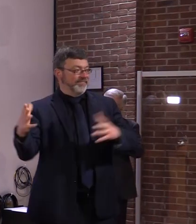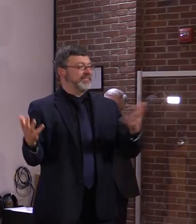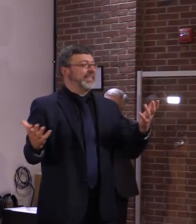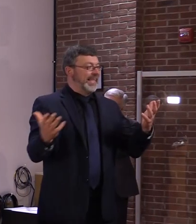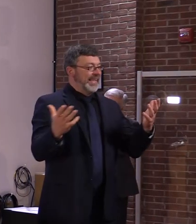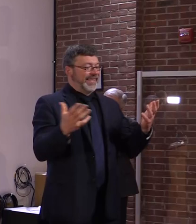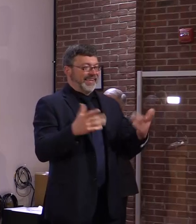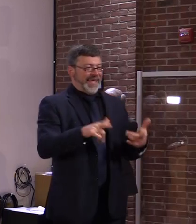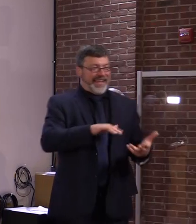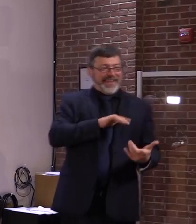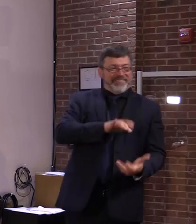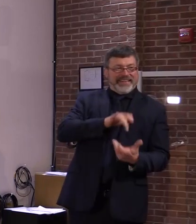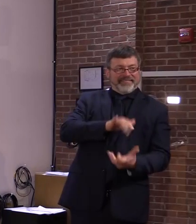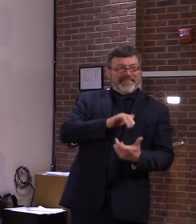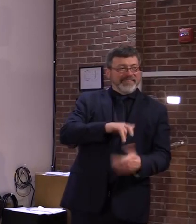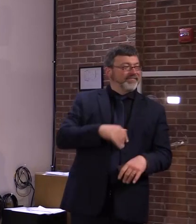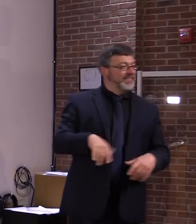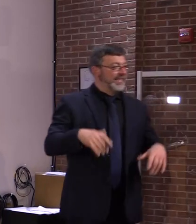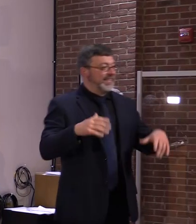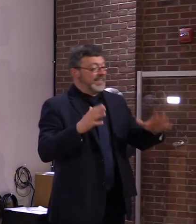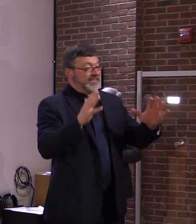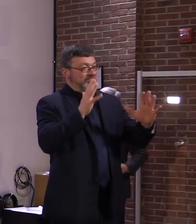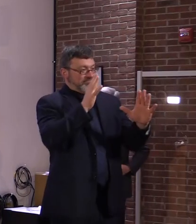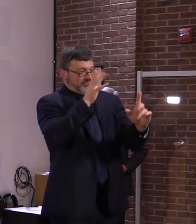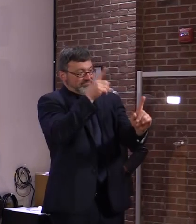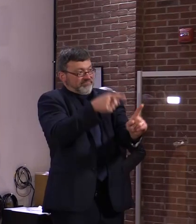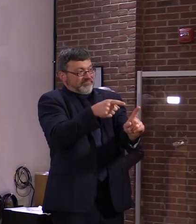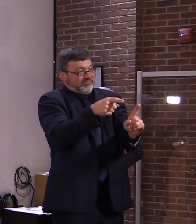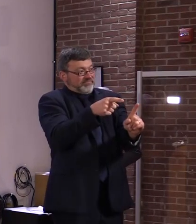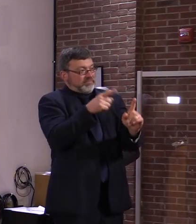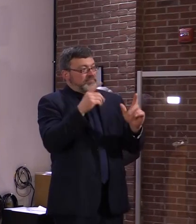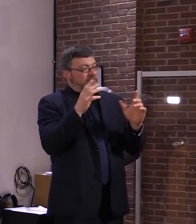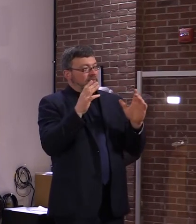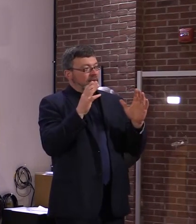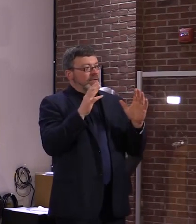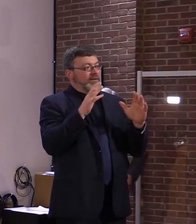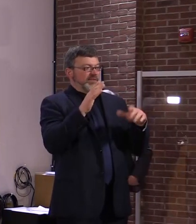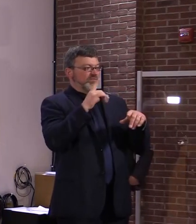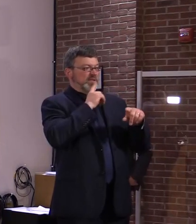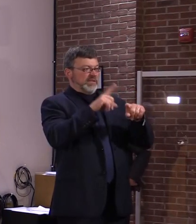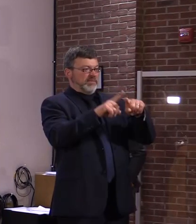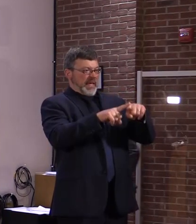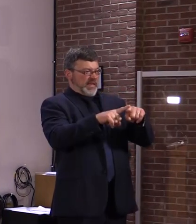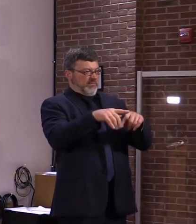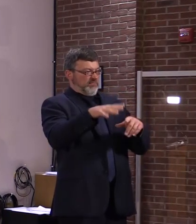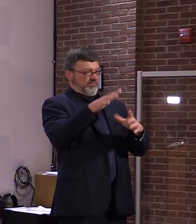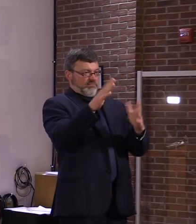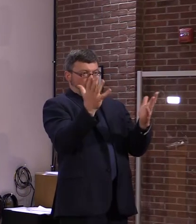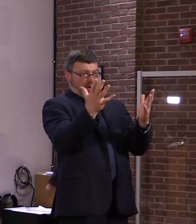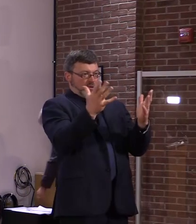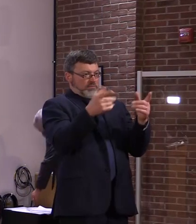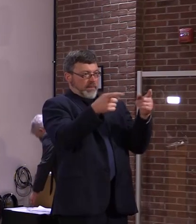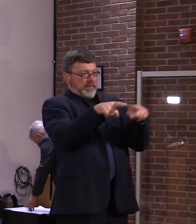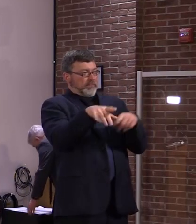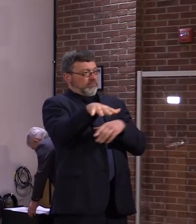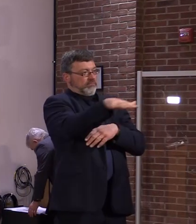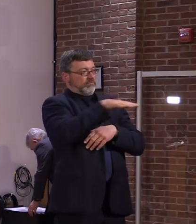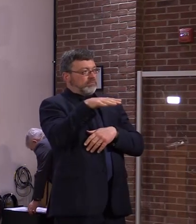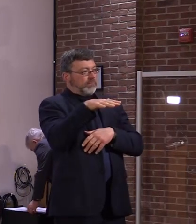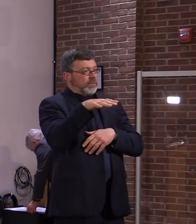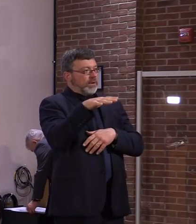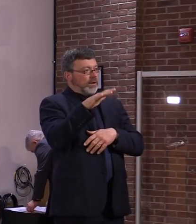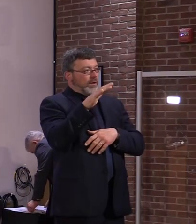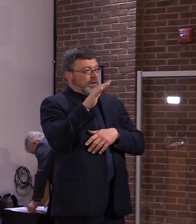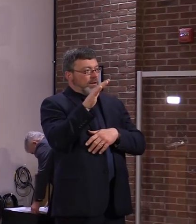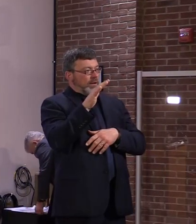At this point, I would say that it's the setting, the school setting, so anything that occurs yep. within the